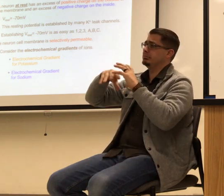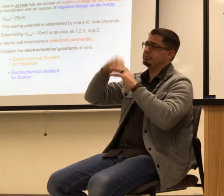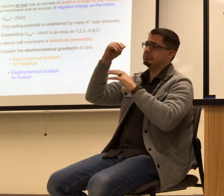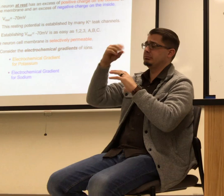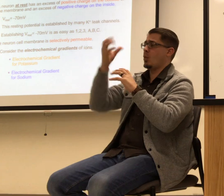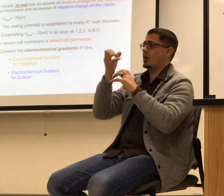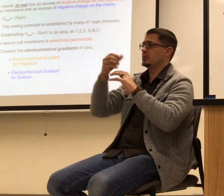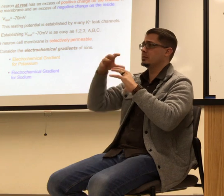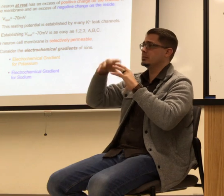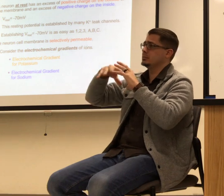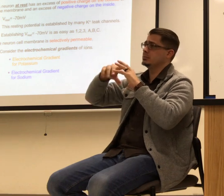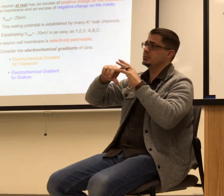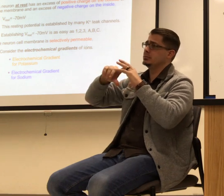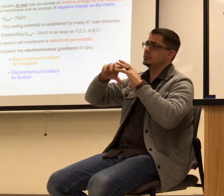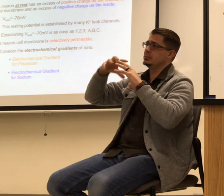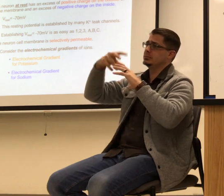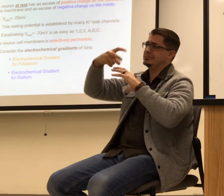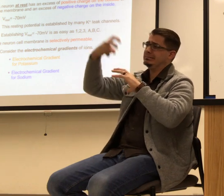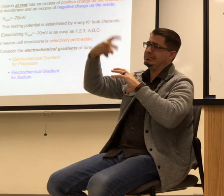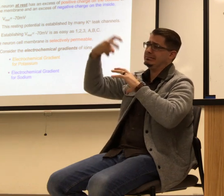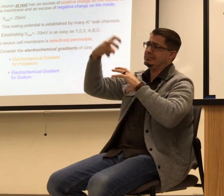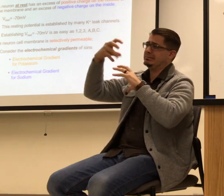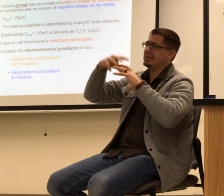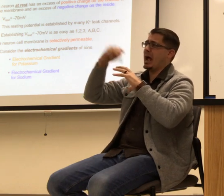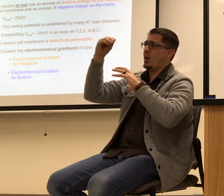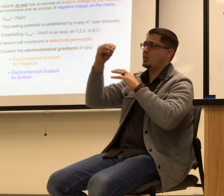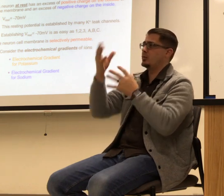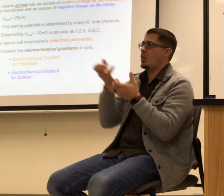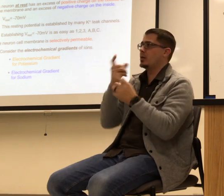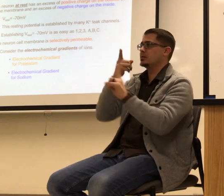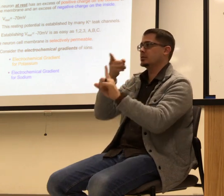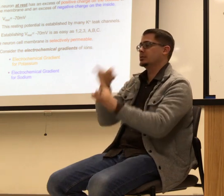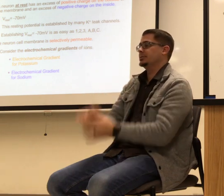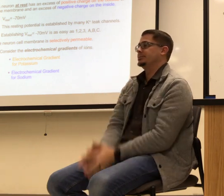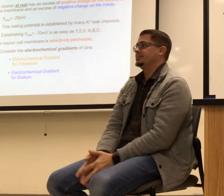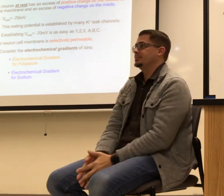That excess negative charge